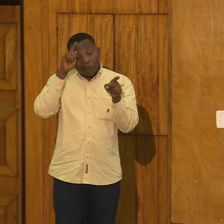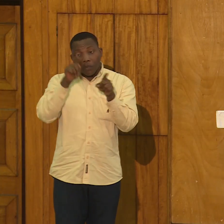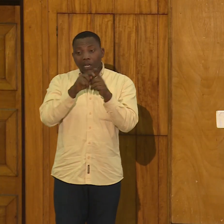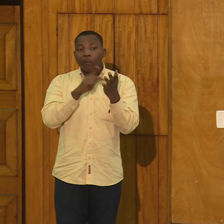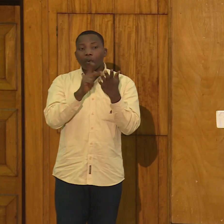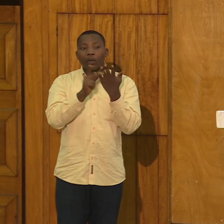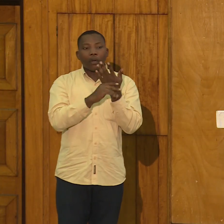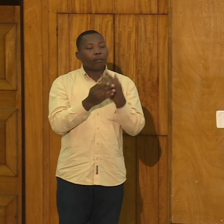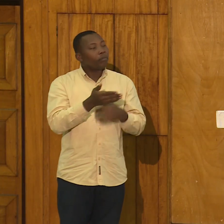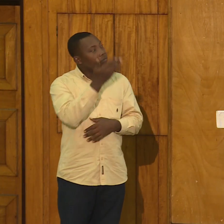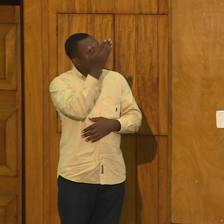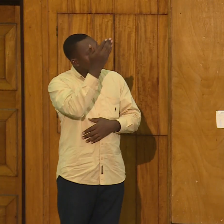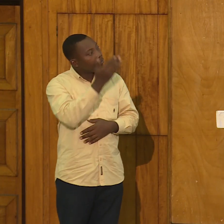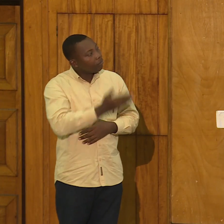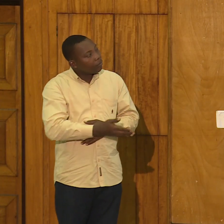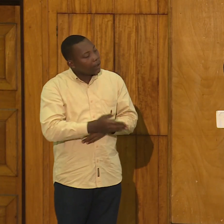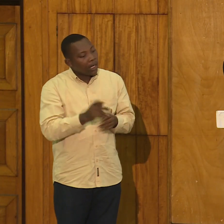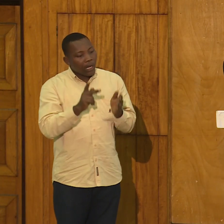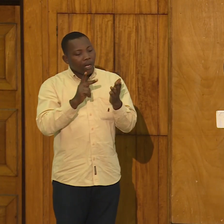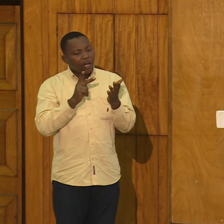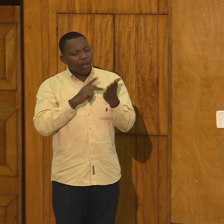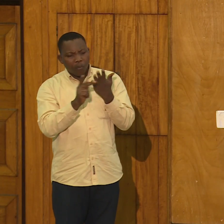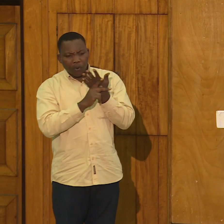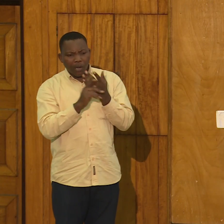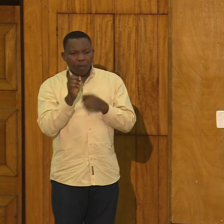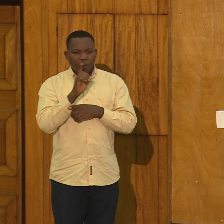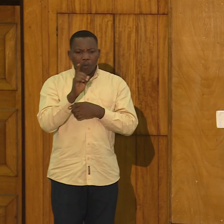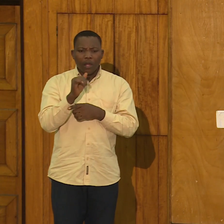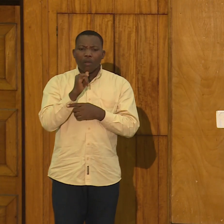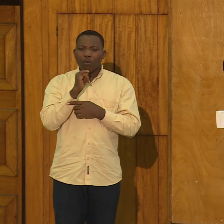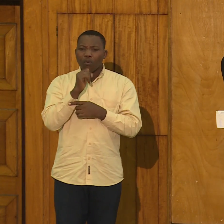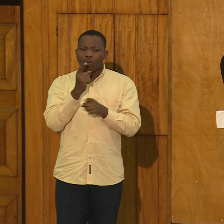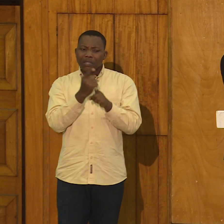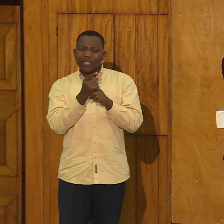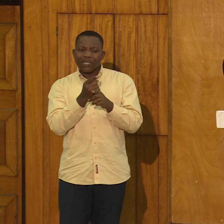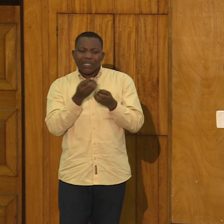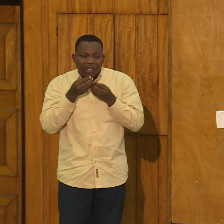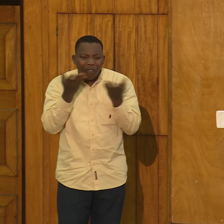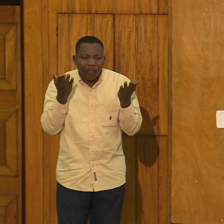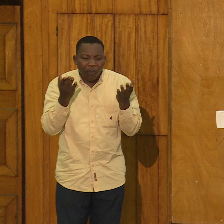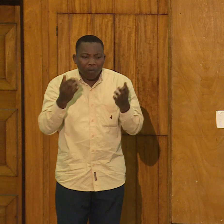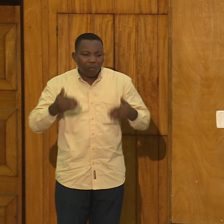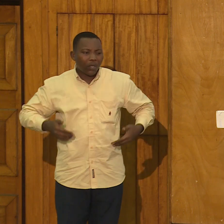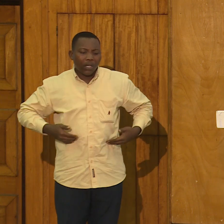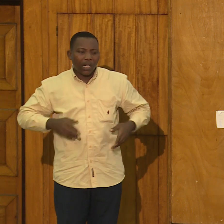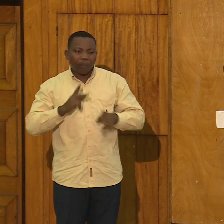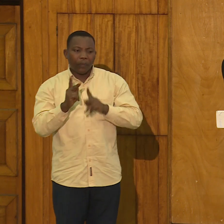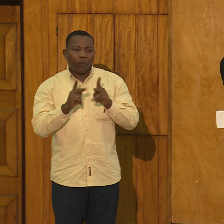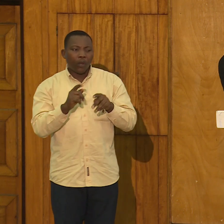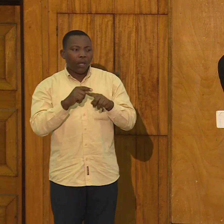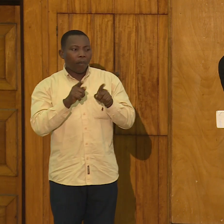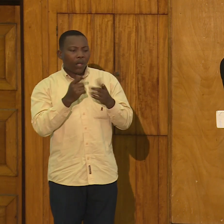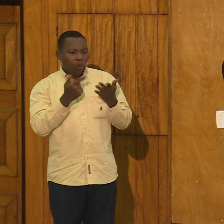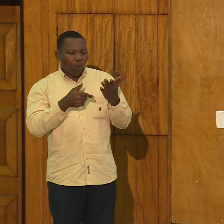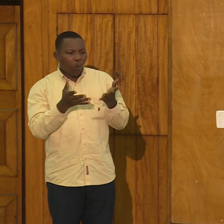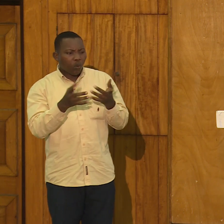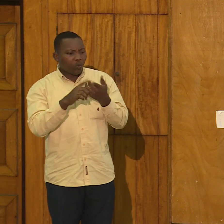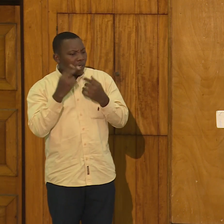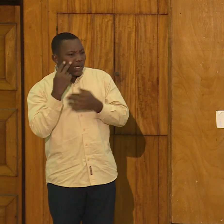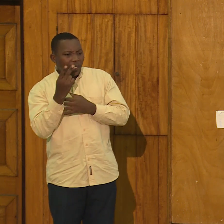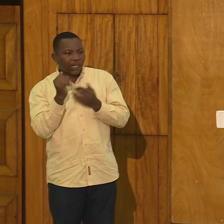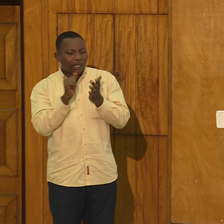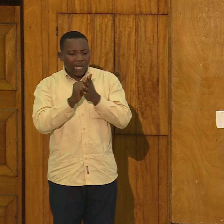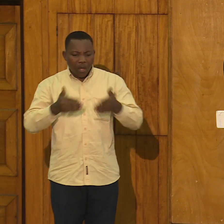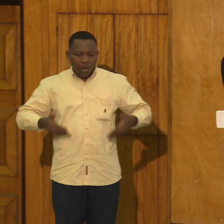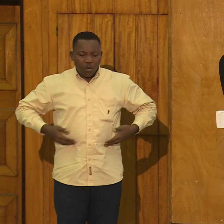is a program where we're looking at not only giving information to young people, but what we want to see is young